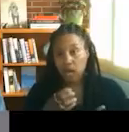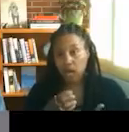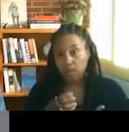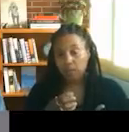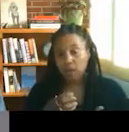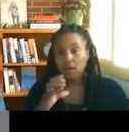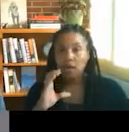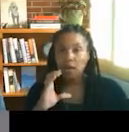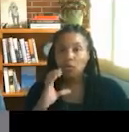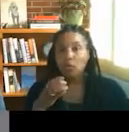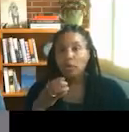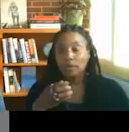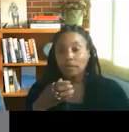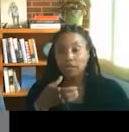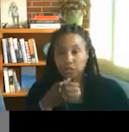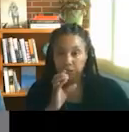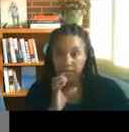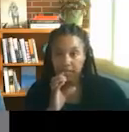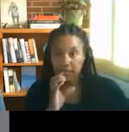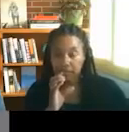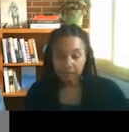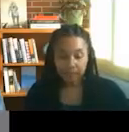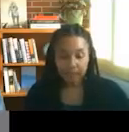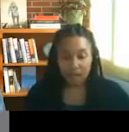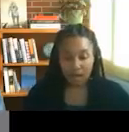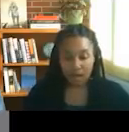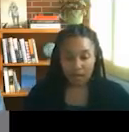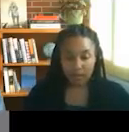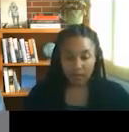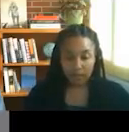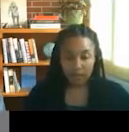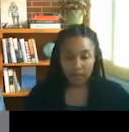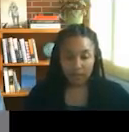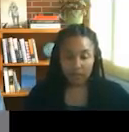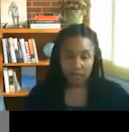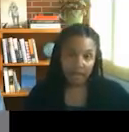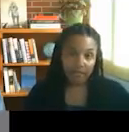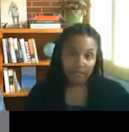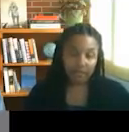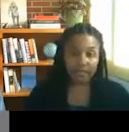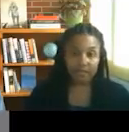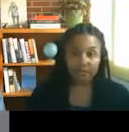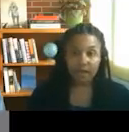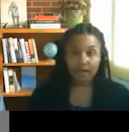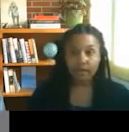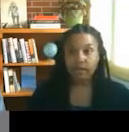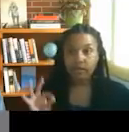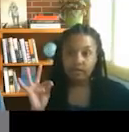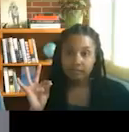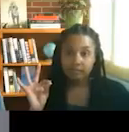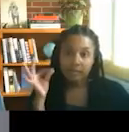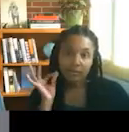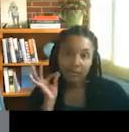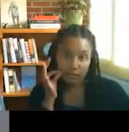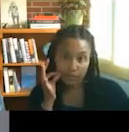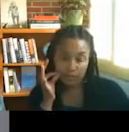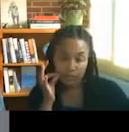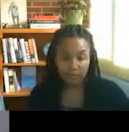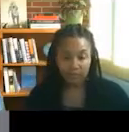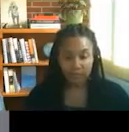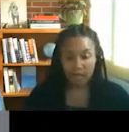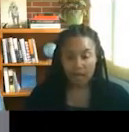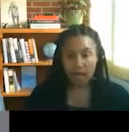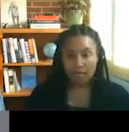for cup or drink. We would use an F classifier for